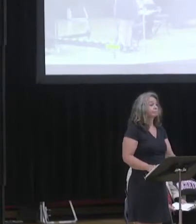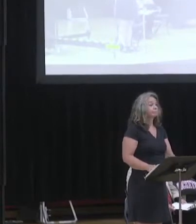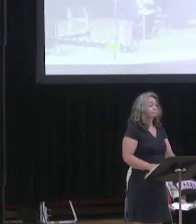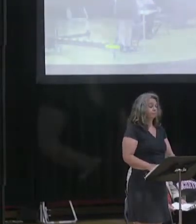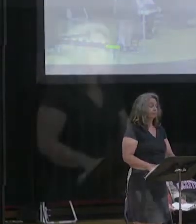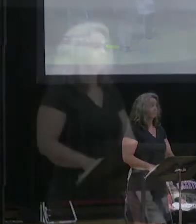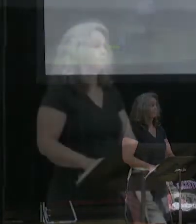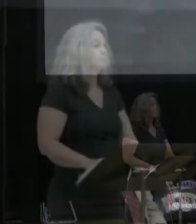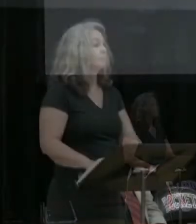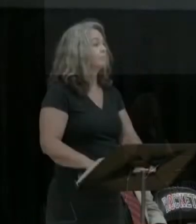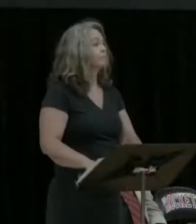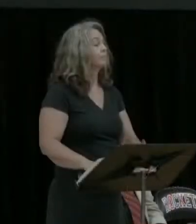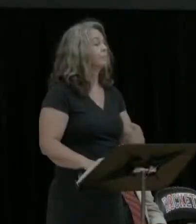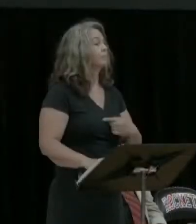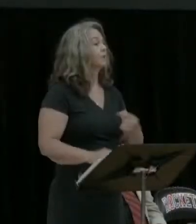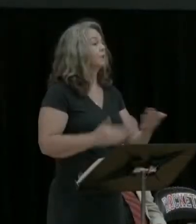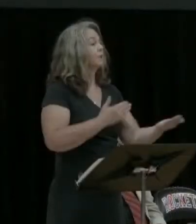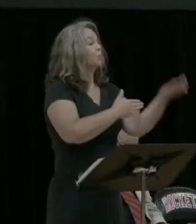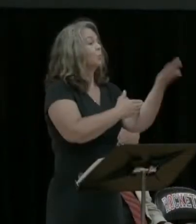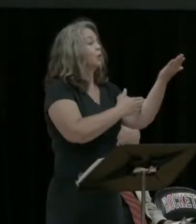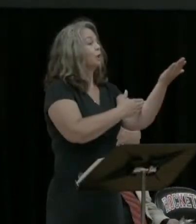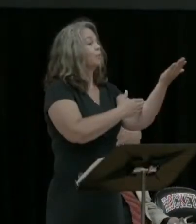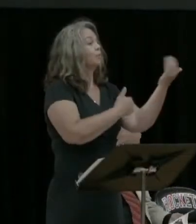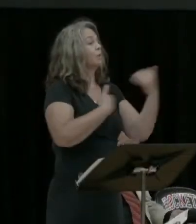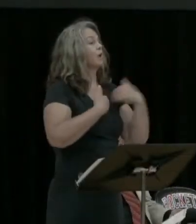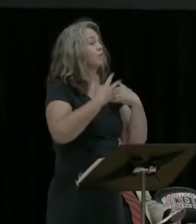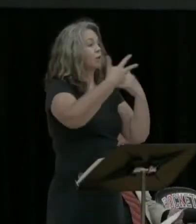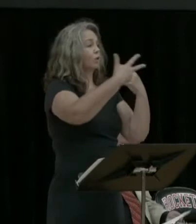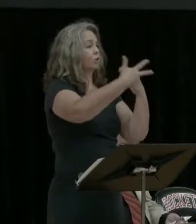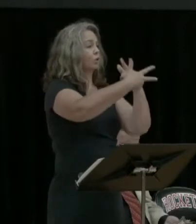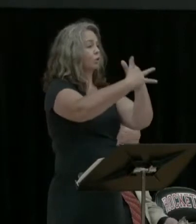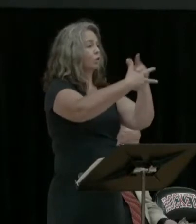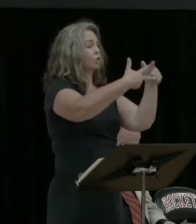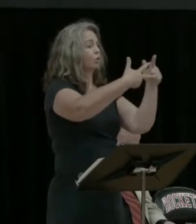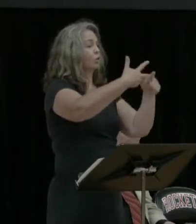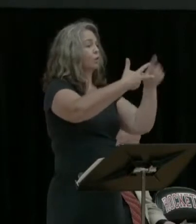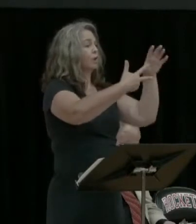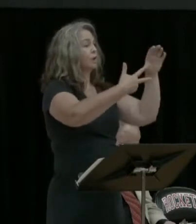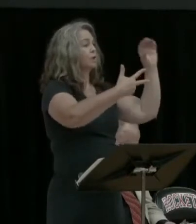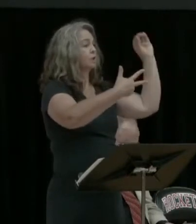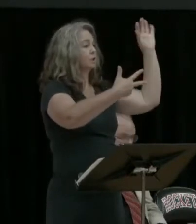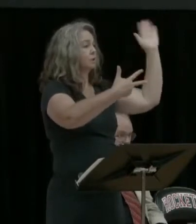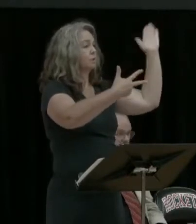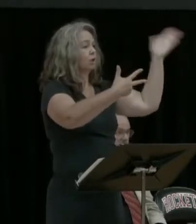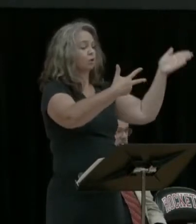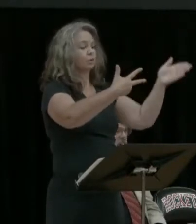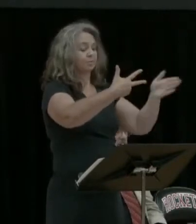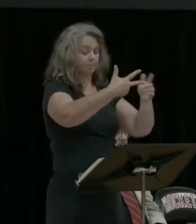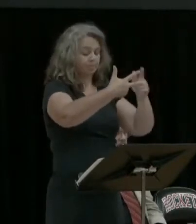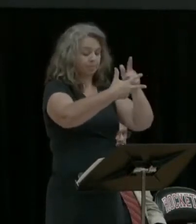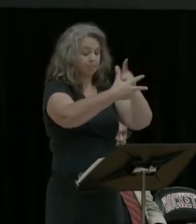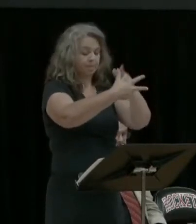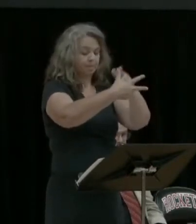This morning, we have three student speakers with us. Our first student speaker at this time is Maimuna Adden.